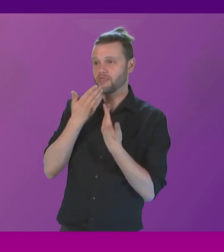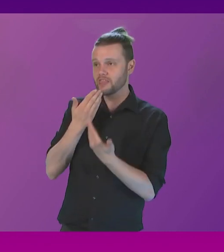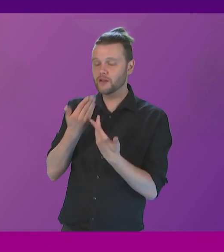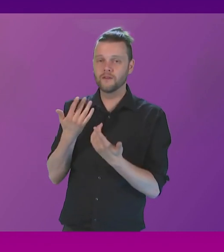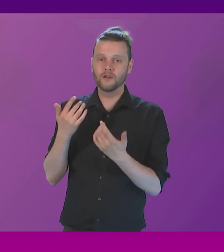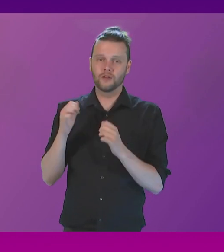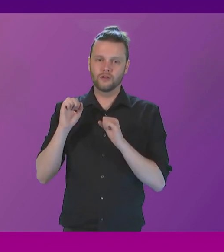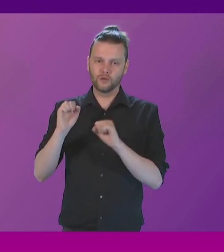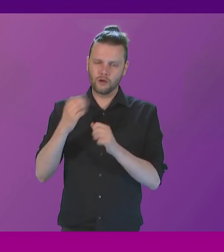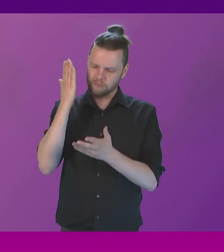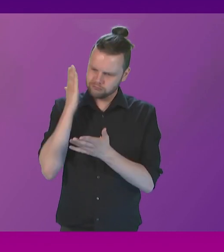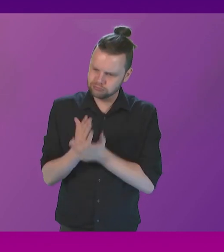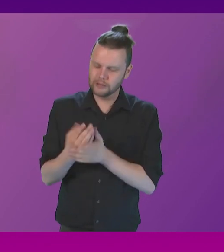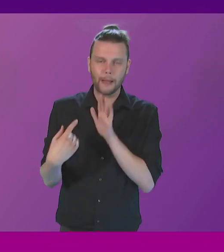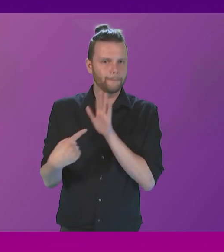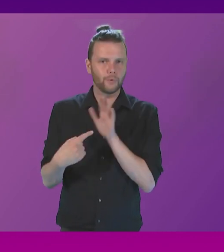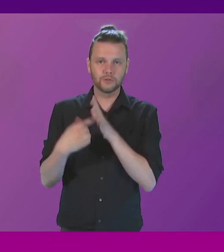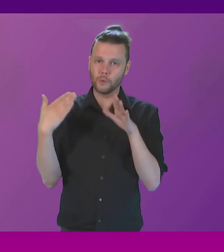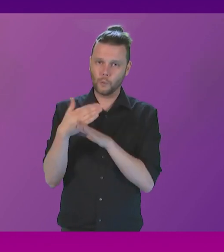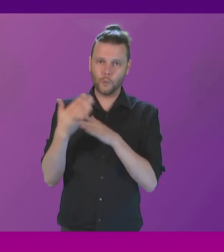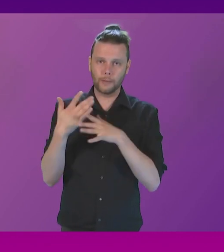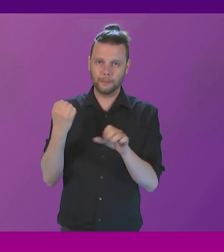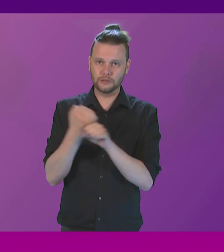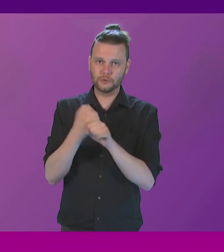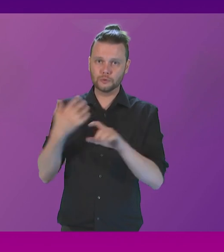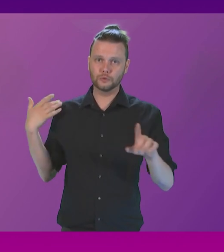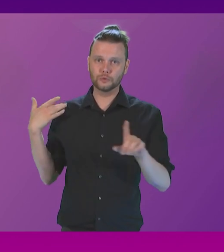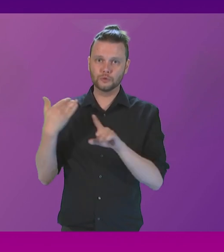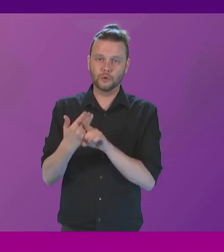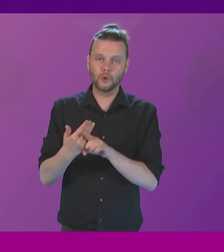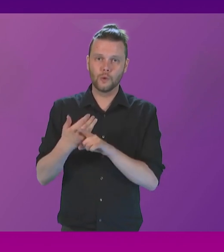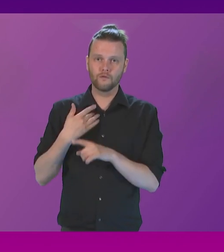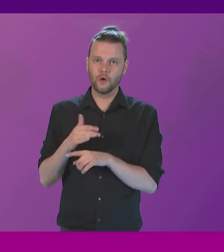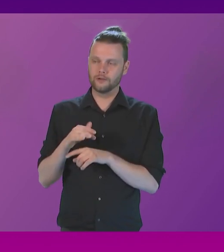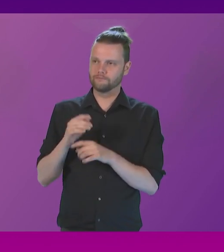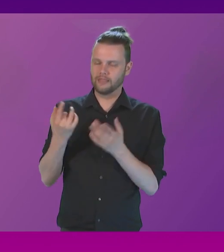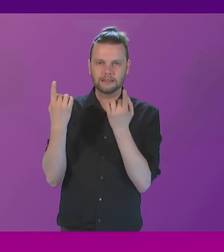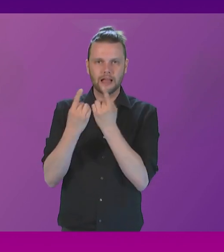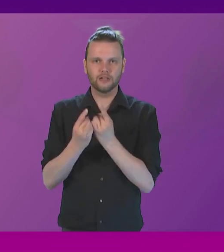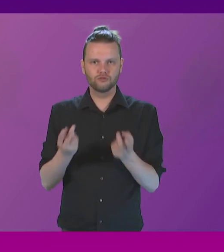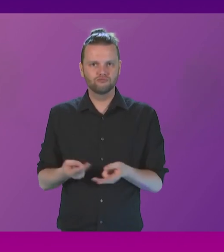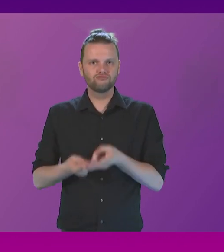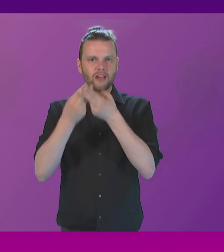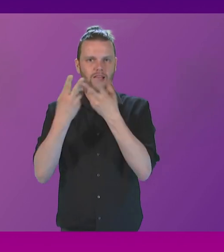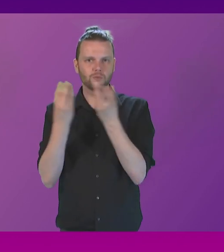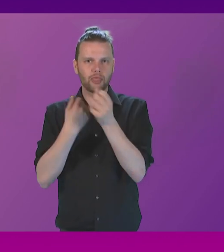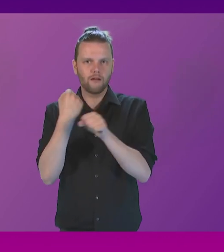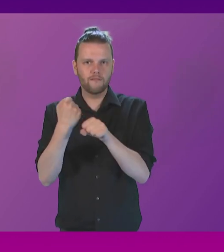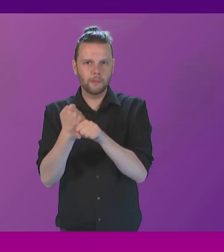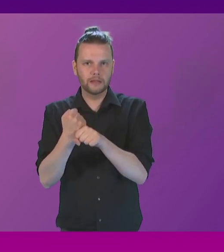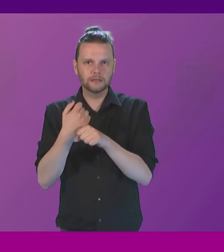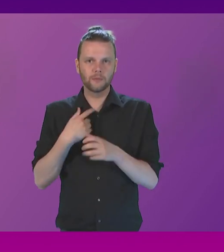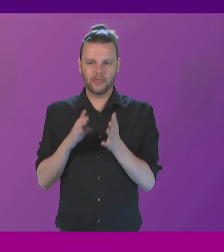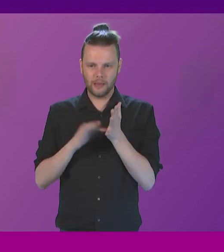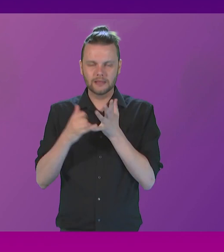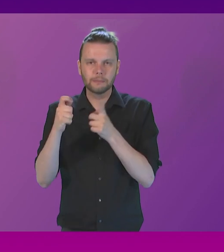the very important work that you are doing to raise this issue with government, with